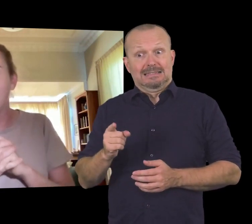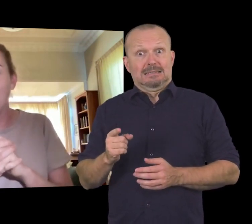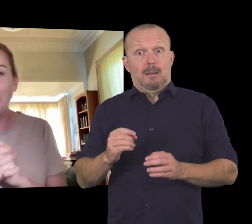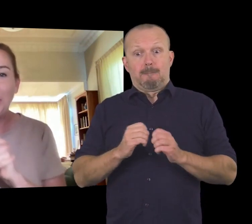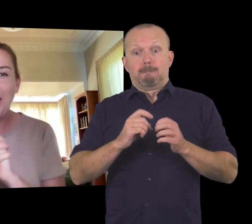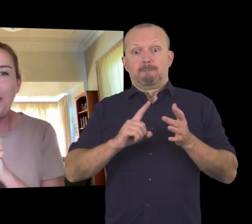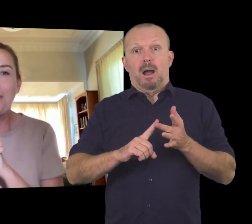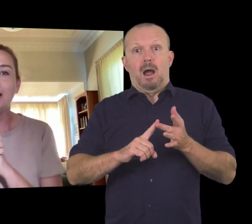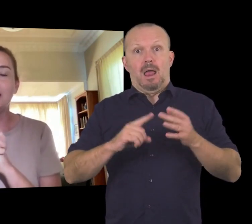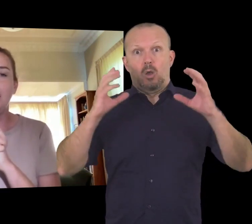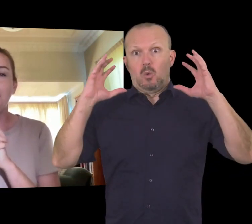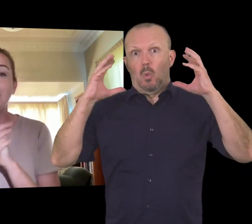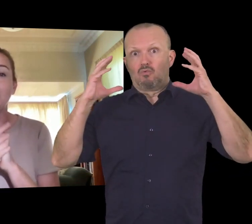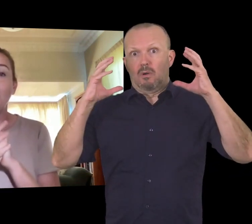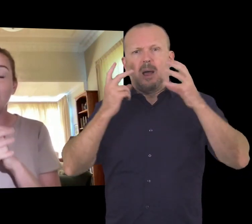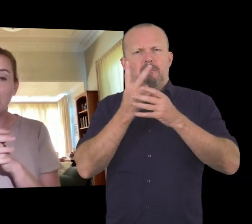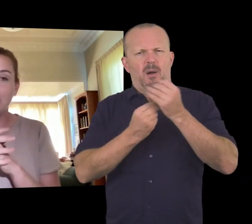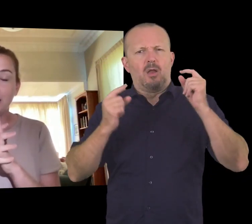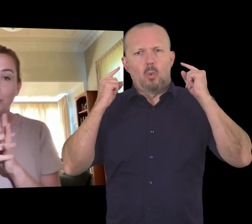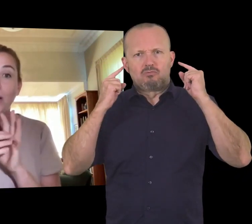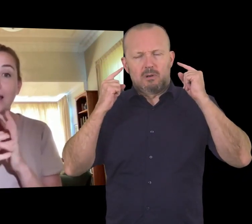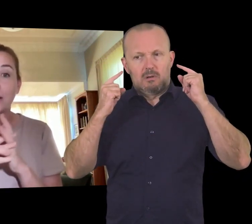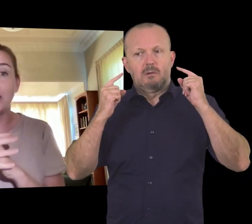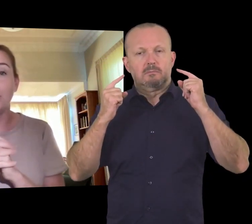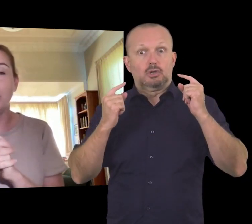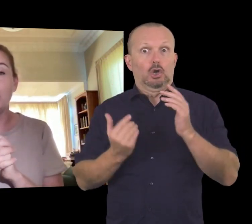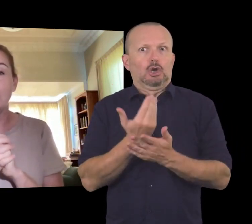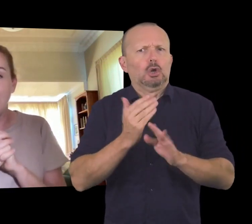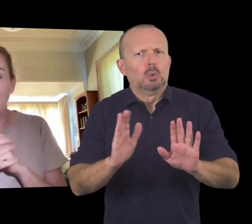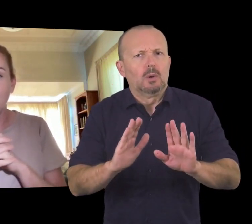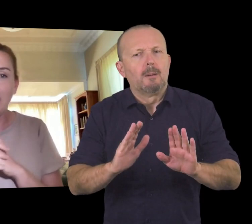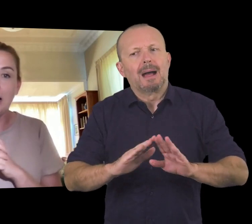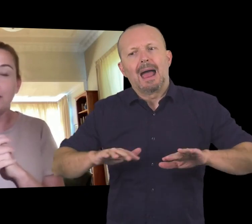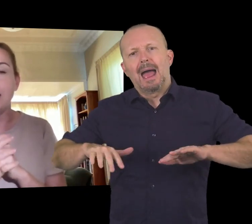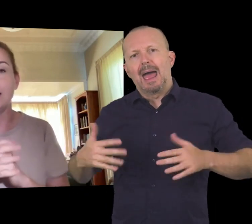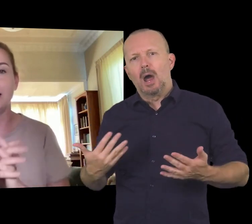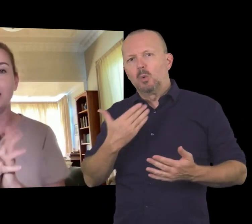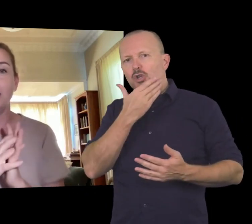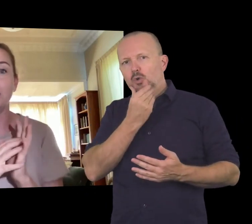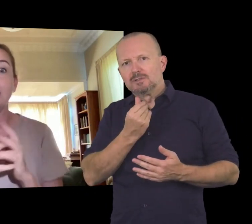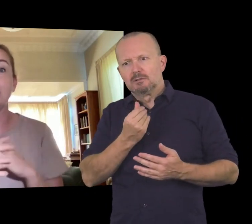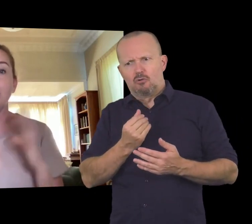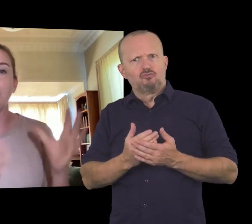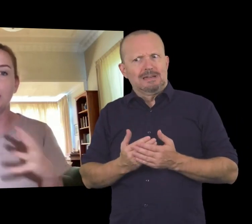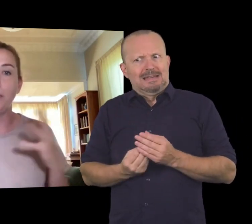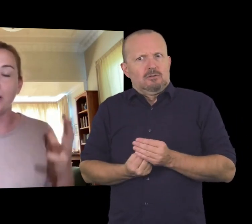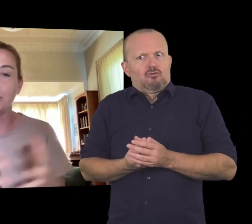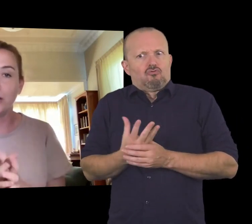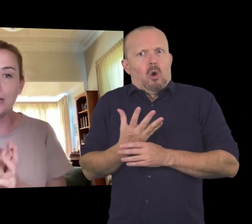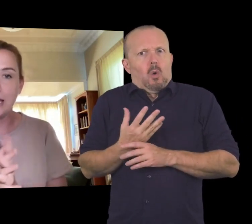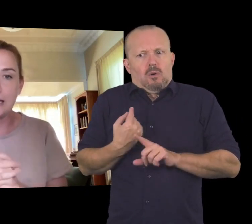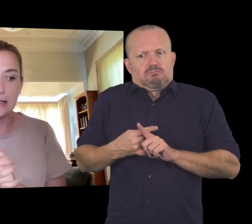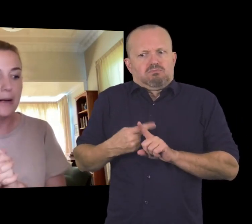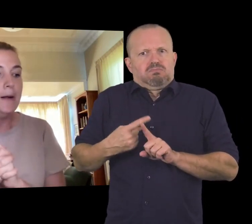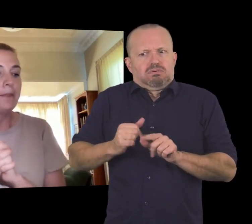by no means new, but the technology and the way that we use it now kind of has really developed in the past